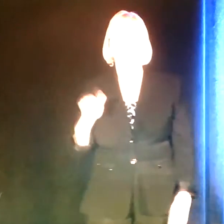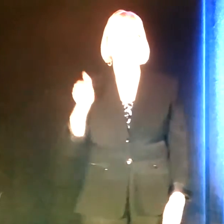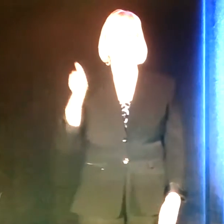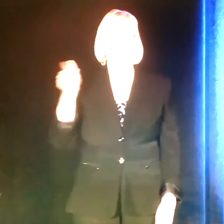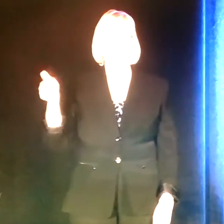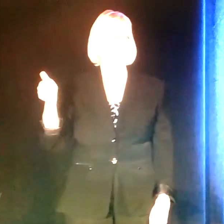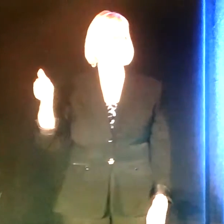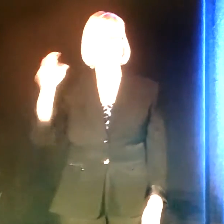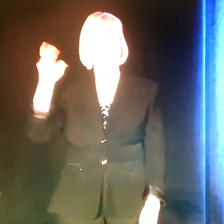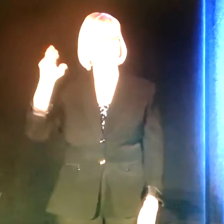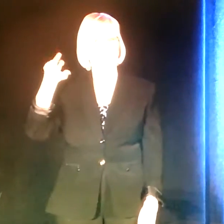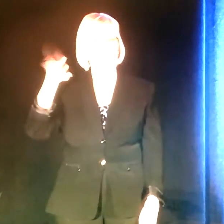We have a pitcher.